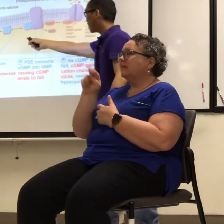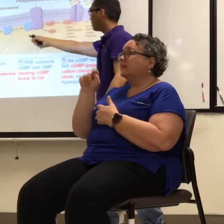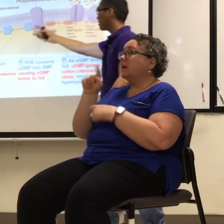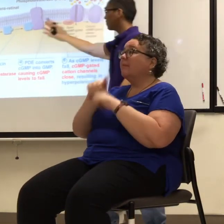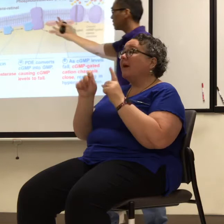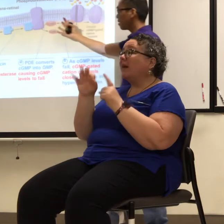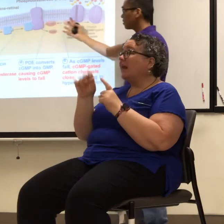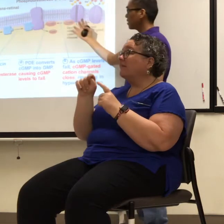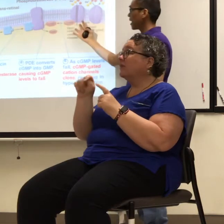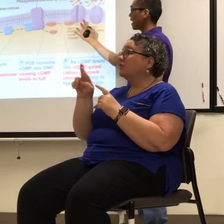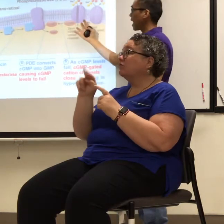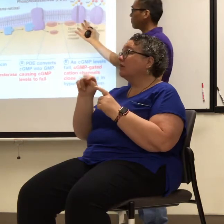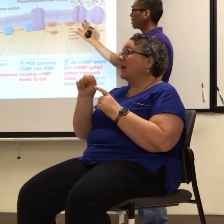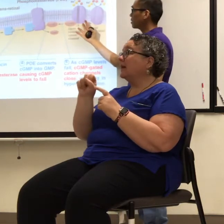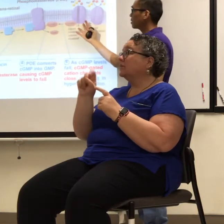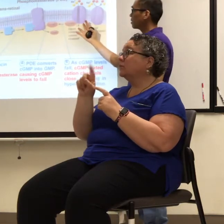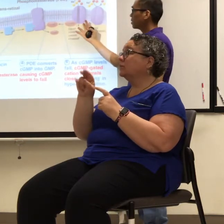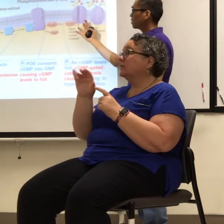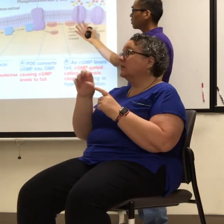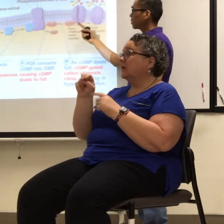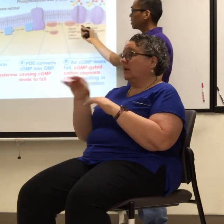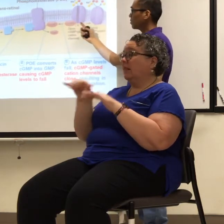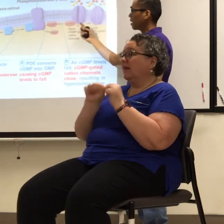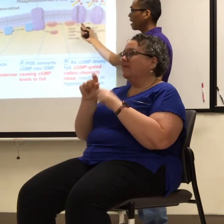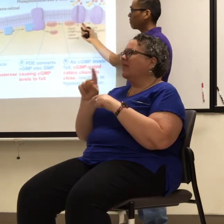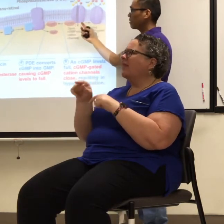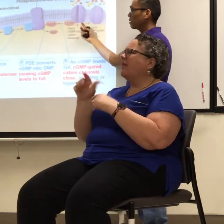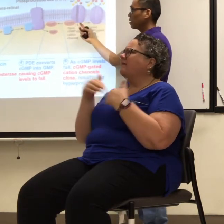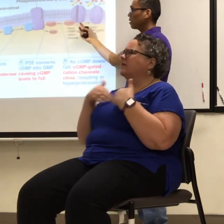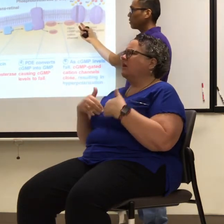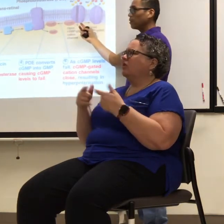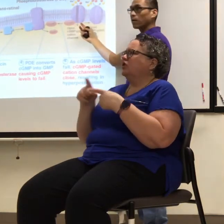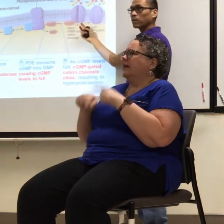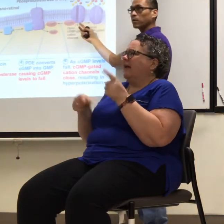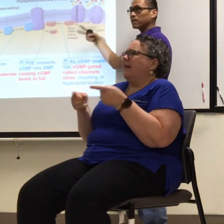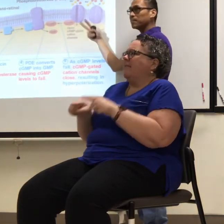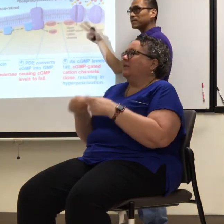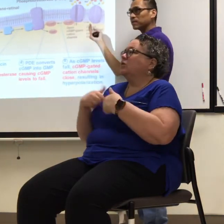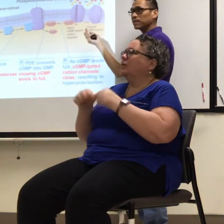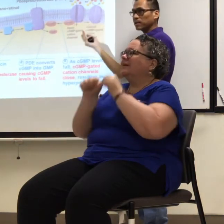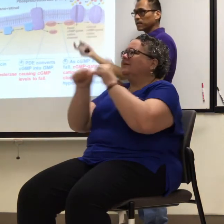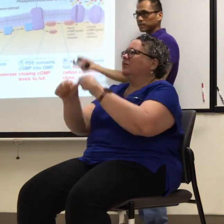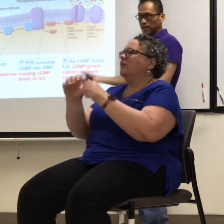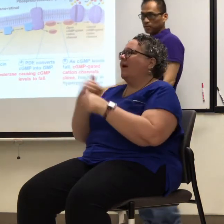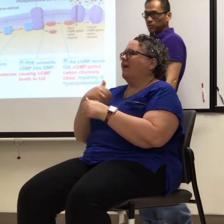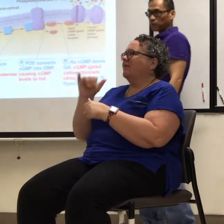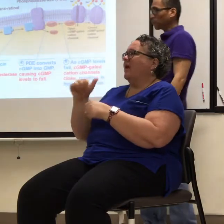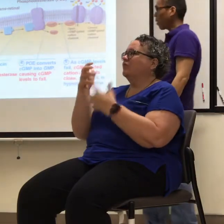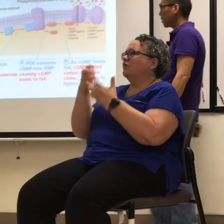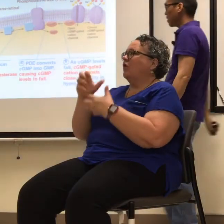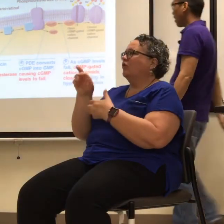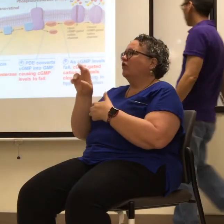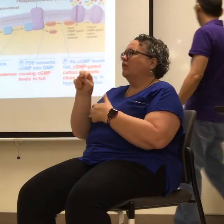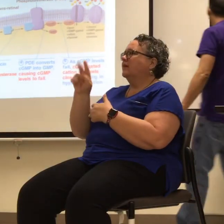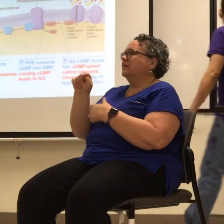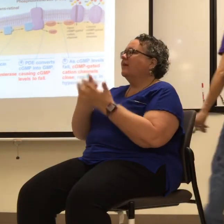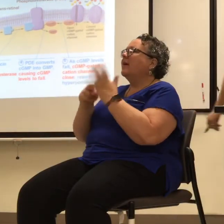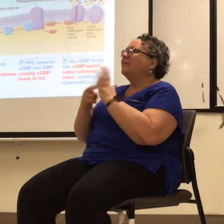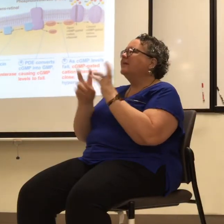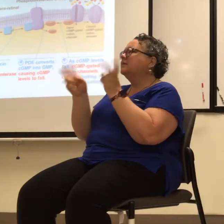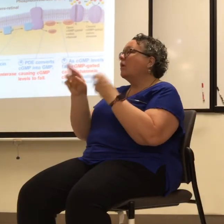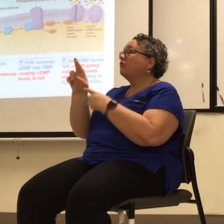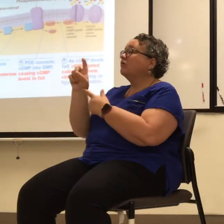transducin leaves, this physiology can't happen. So you continue to have the dark current. That's basically like saying you turn the rods off.